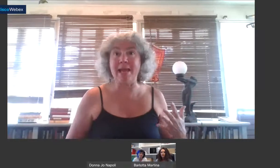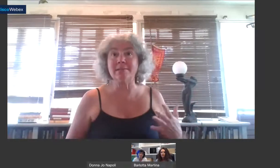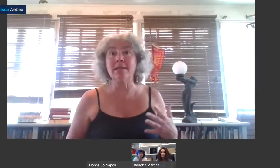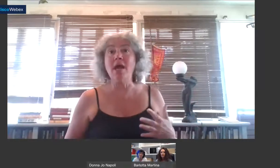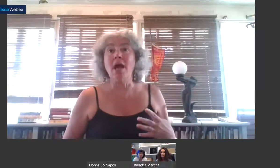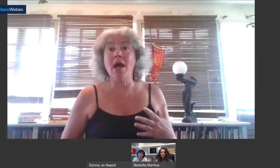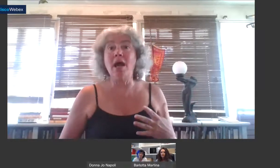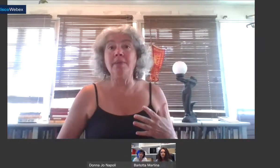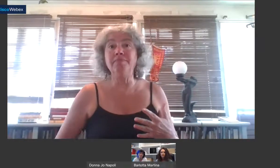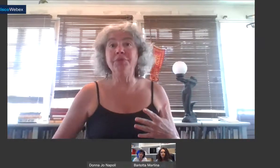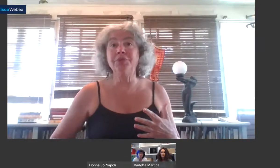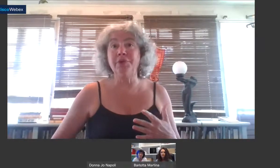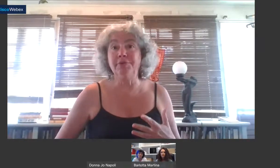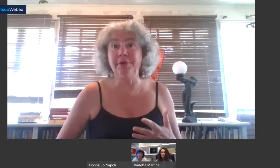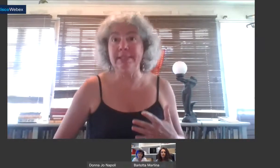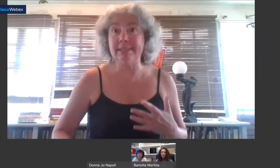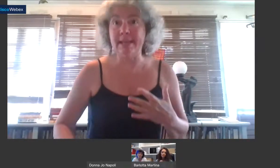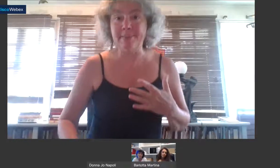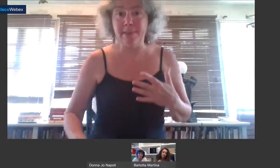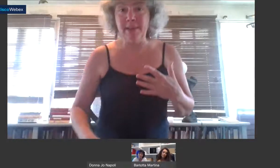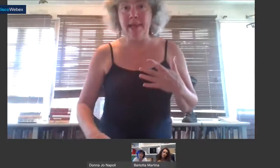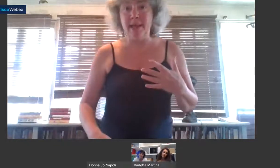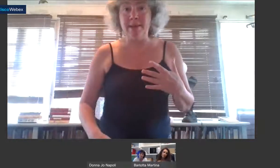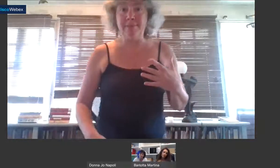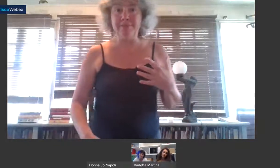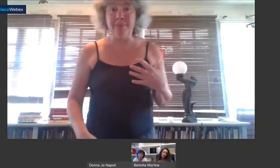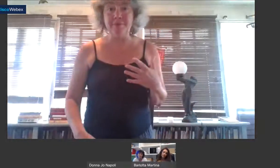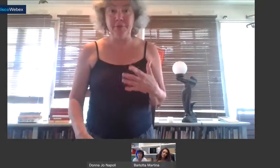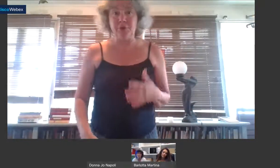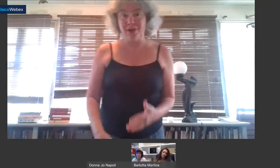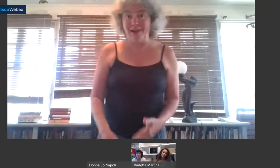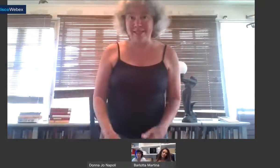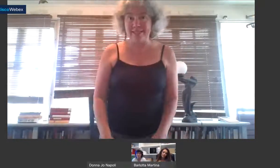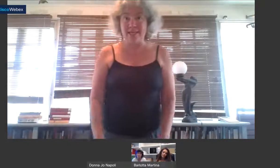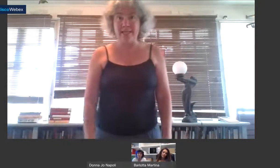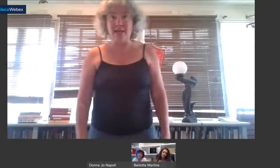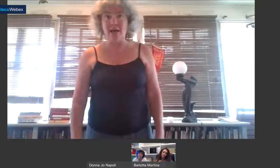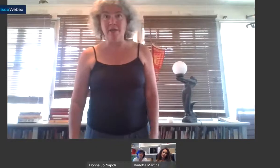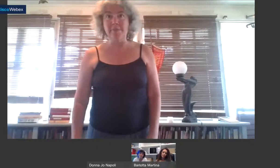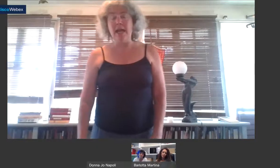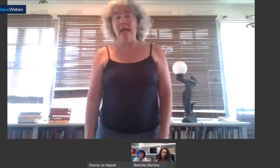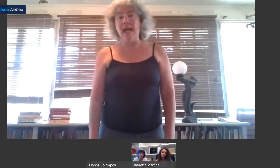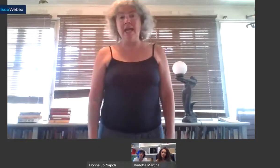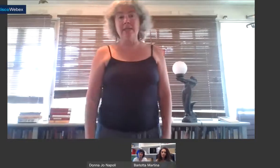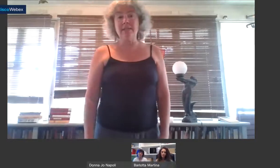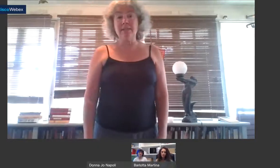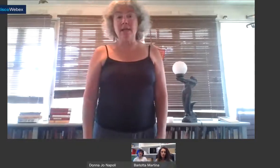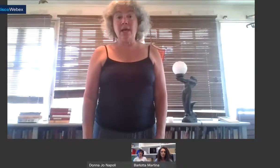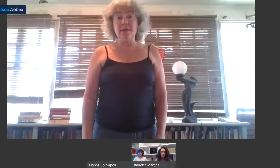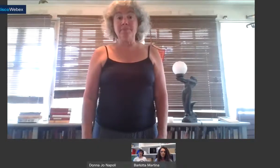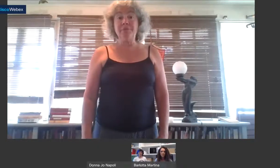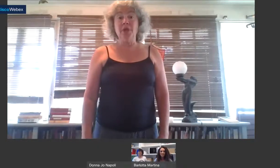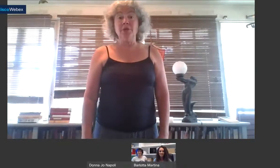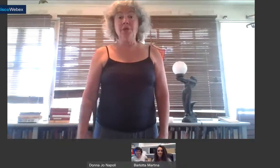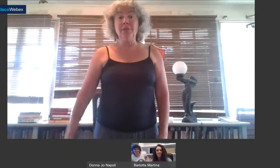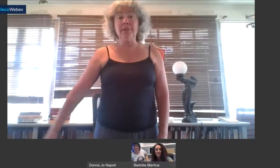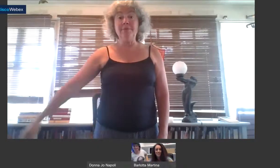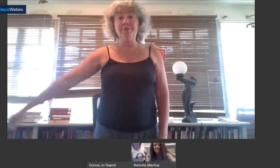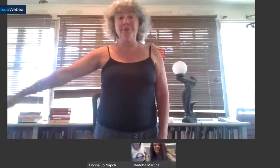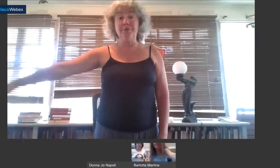mass. So, for example, if you try standing up and you lift your